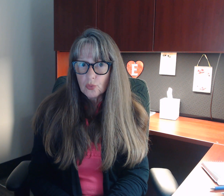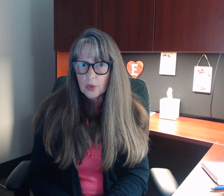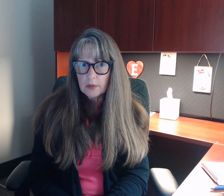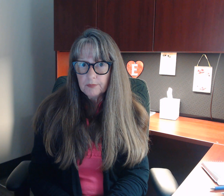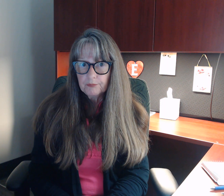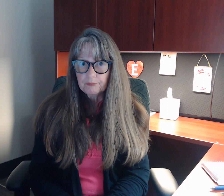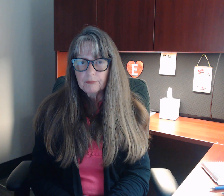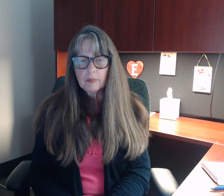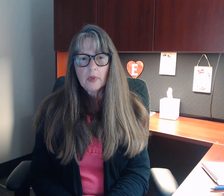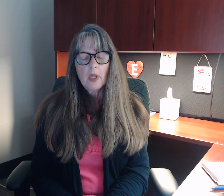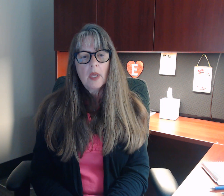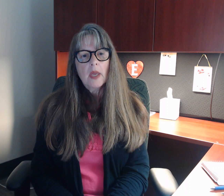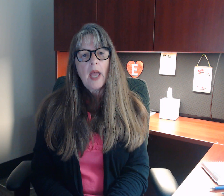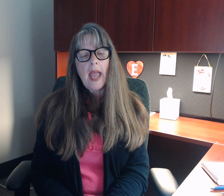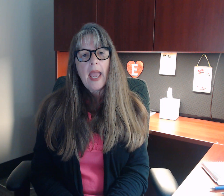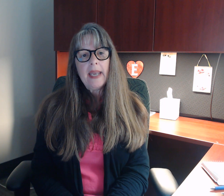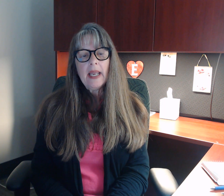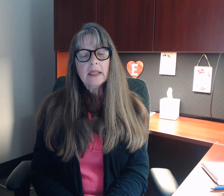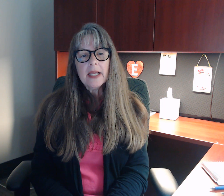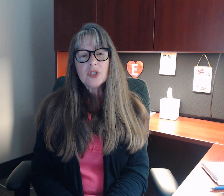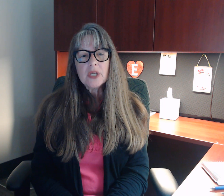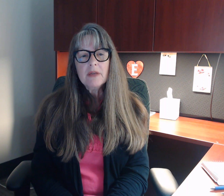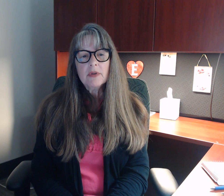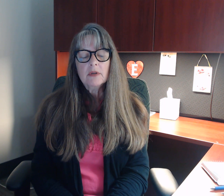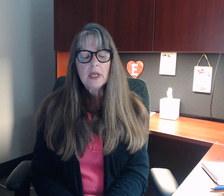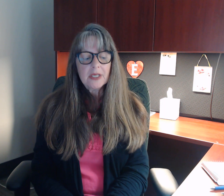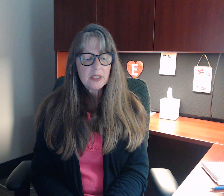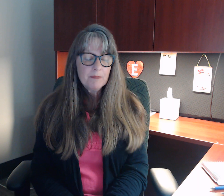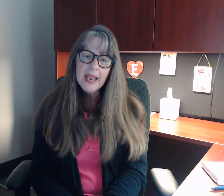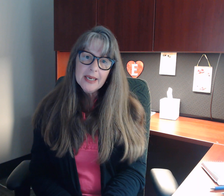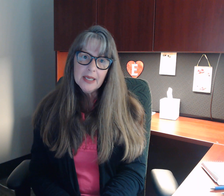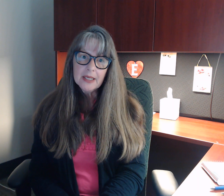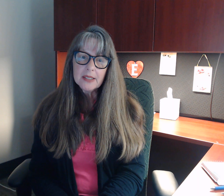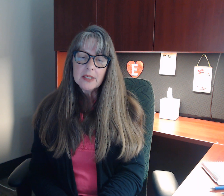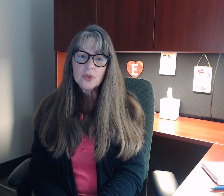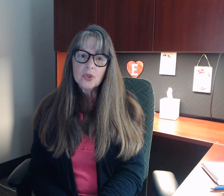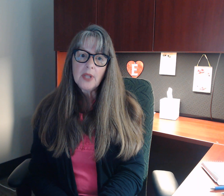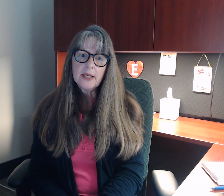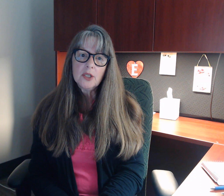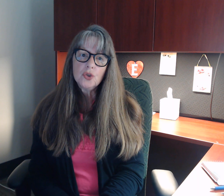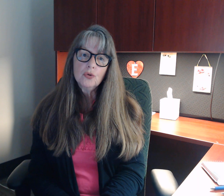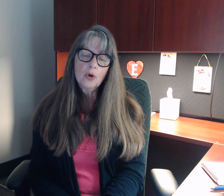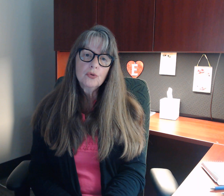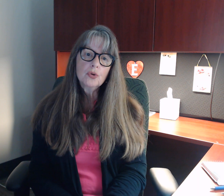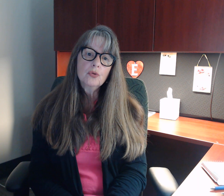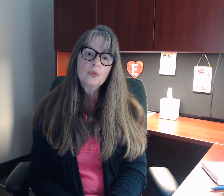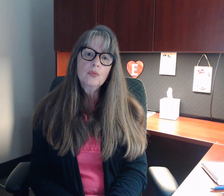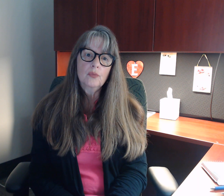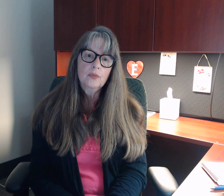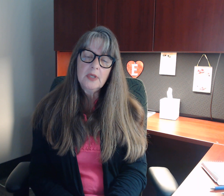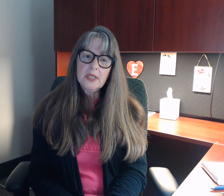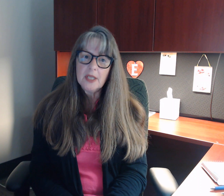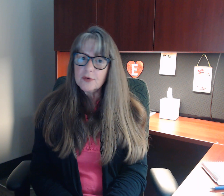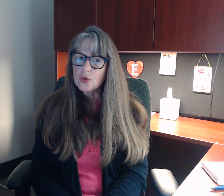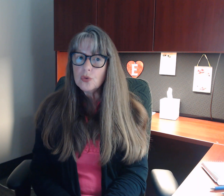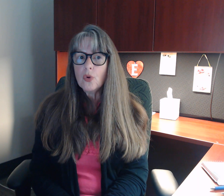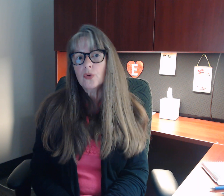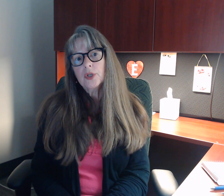school? And let's even expand it to, like, did you go to the deaf school or did you